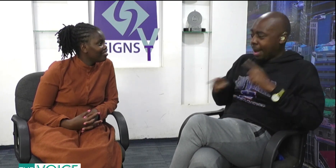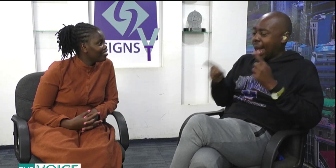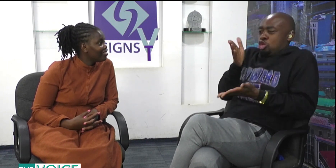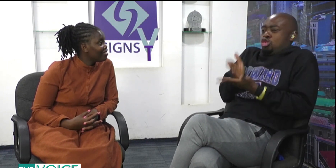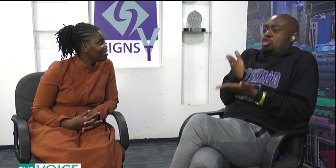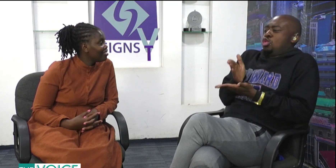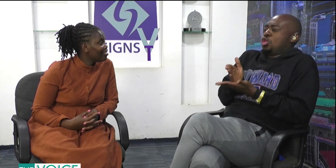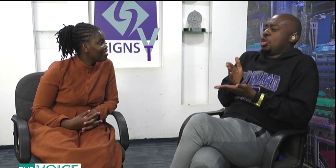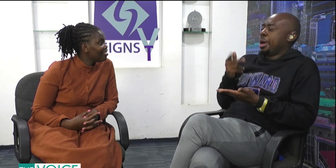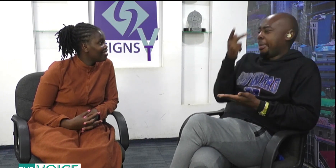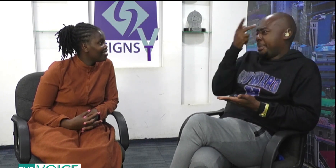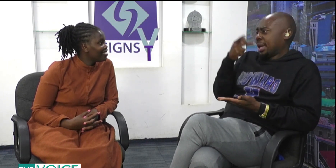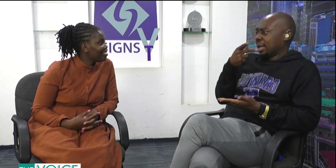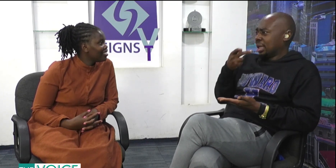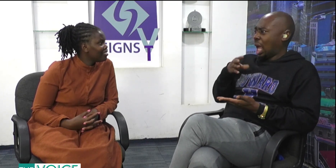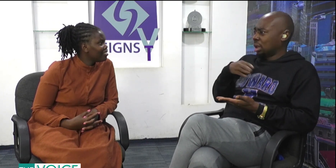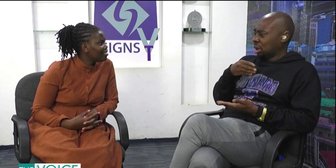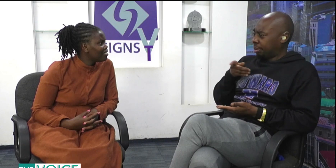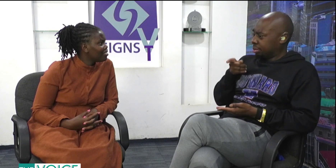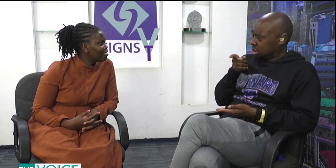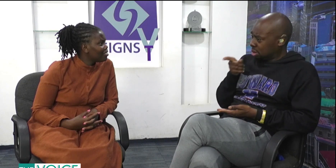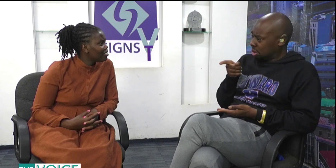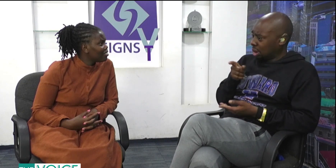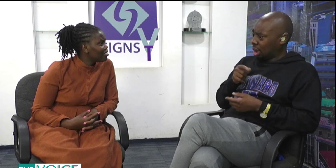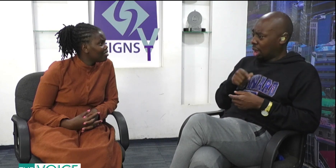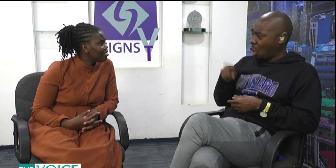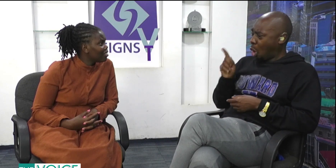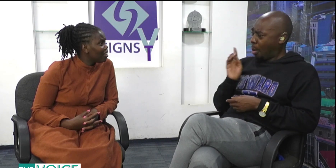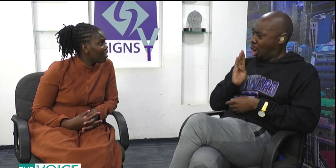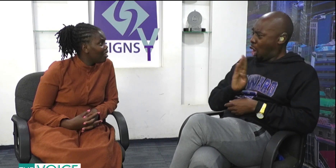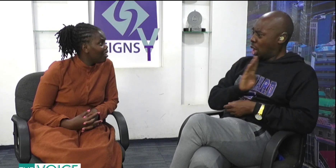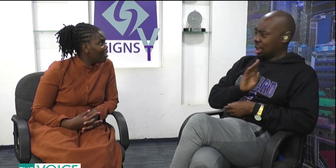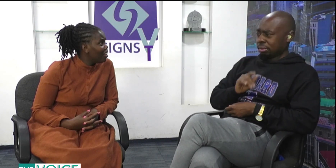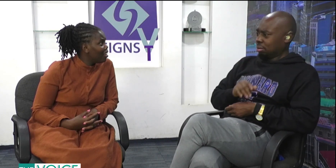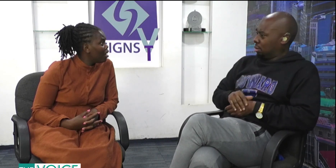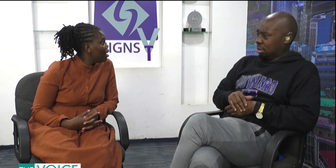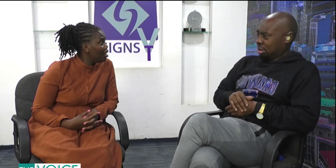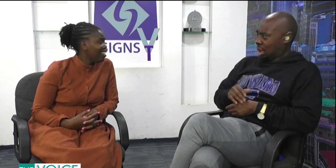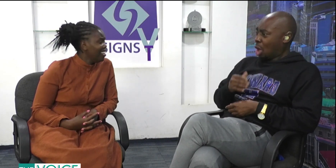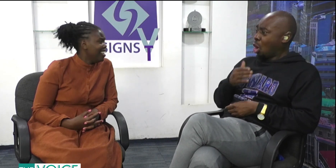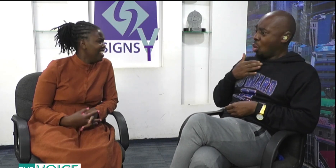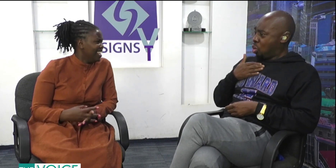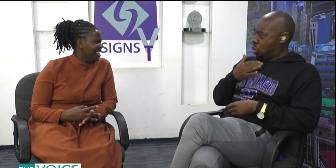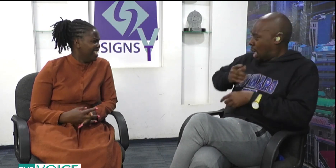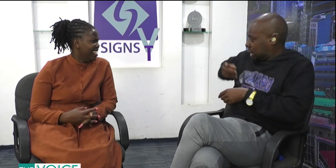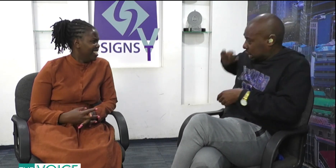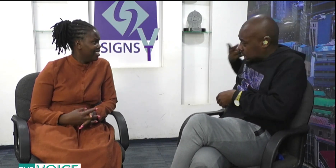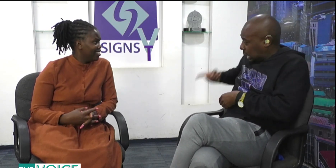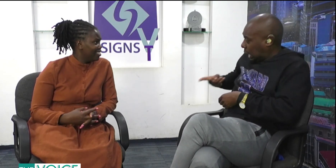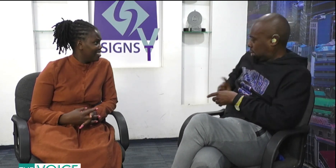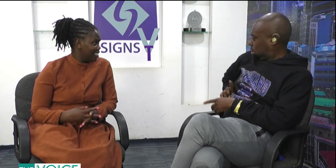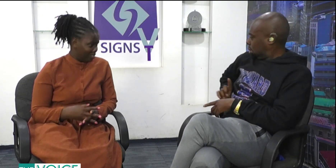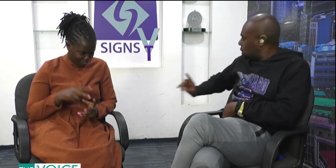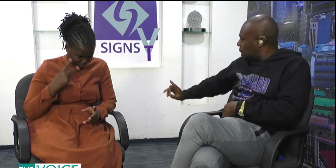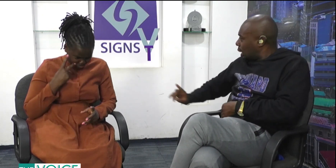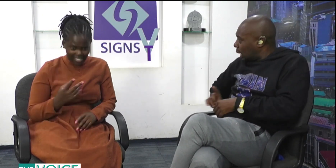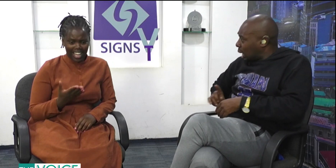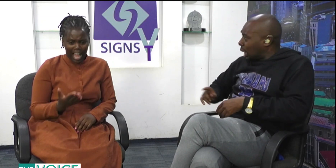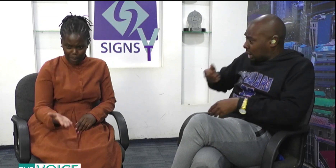So they took me to school and they asked me if I was comfortable. And they asked me if I was comfortable to go to